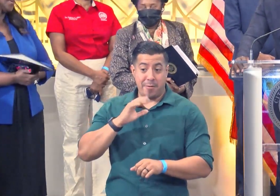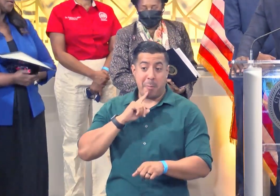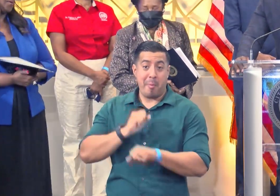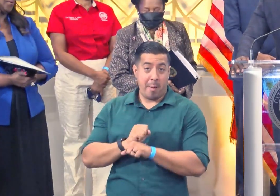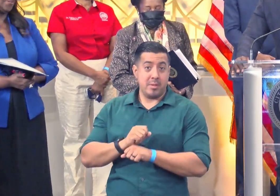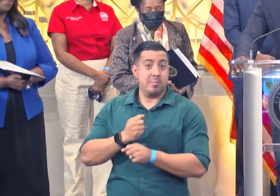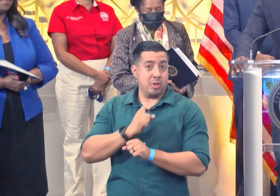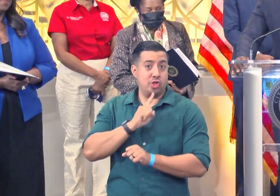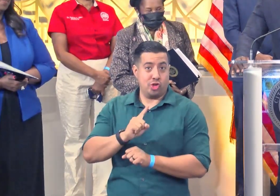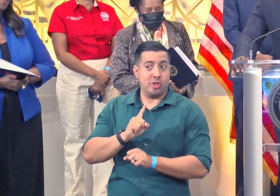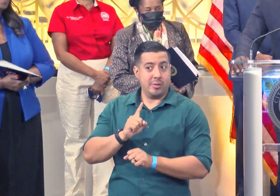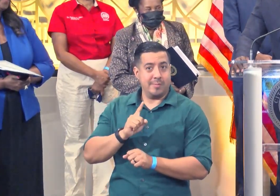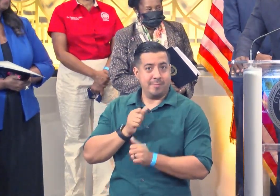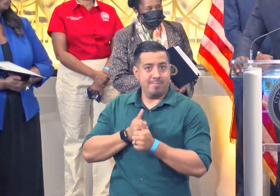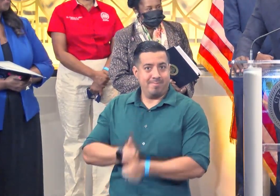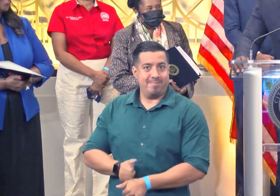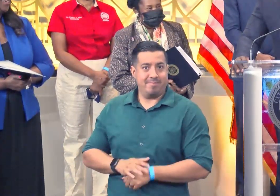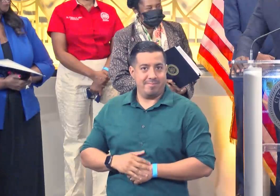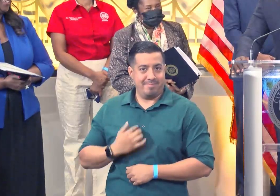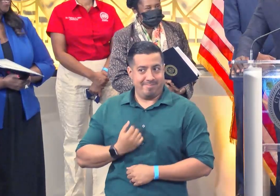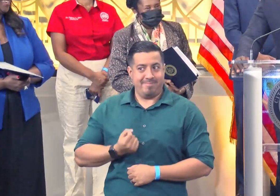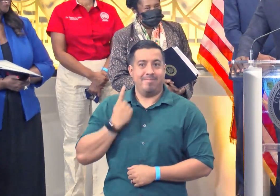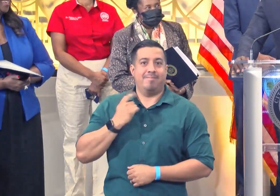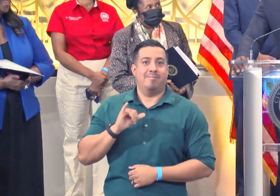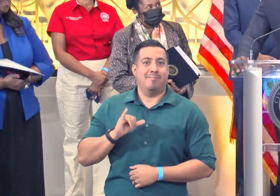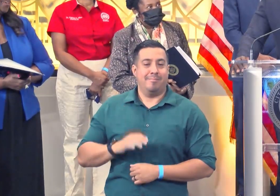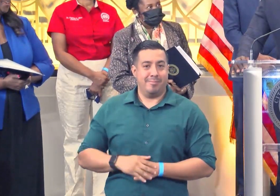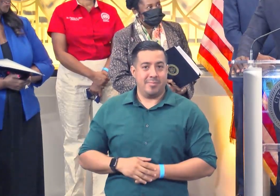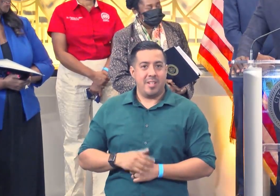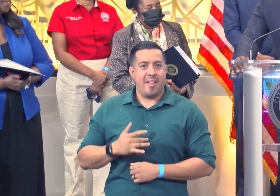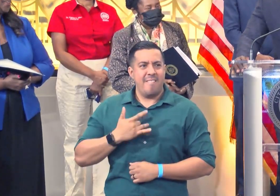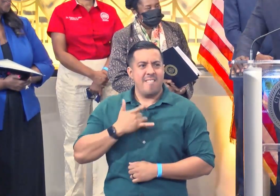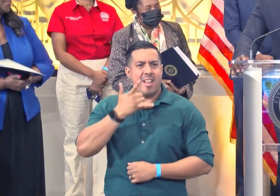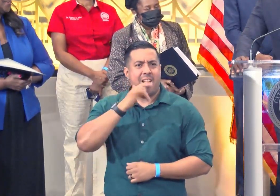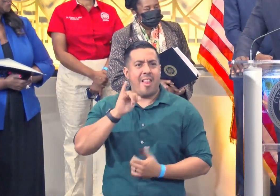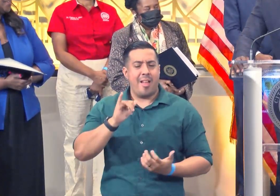And I caught the drift. It feels